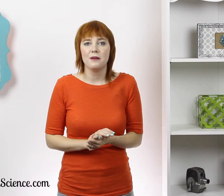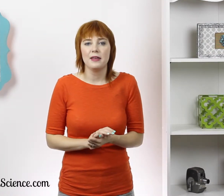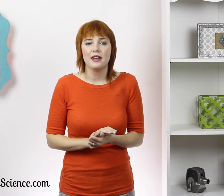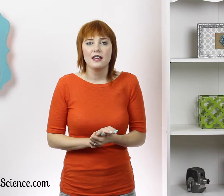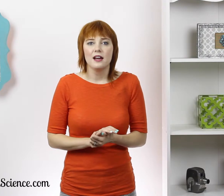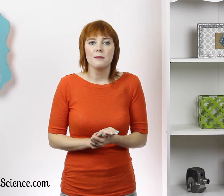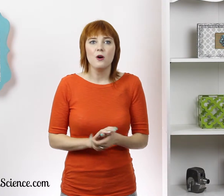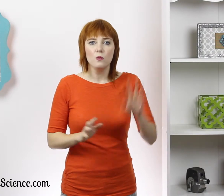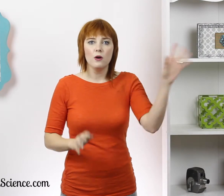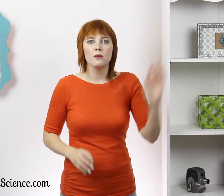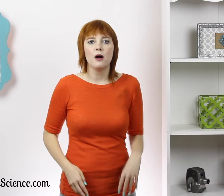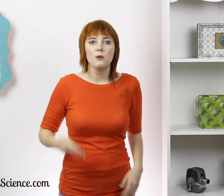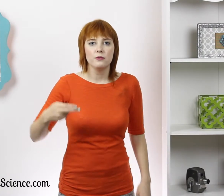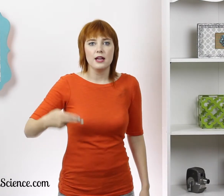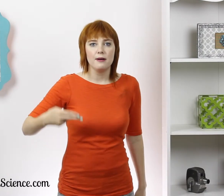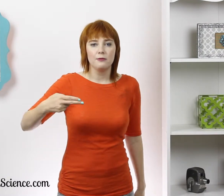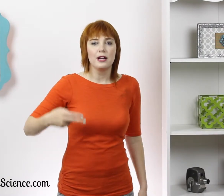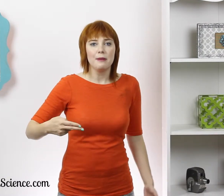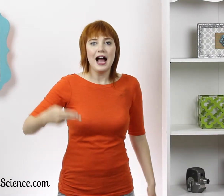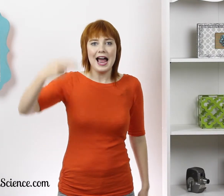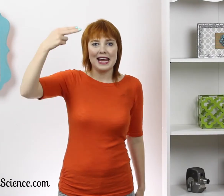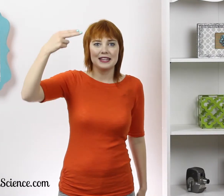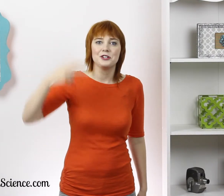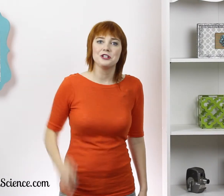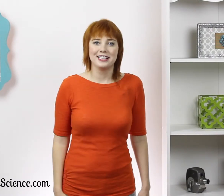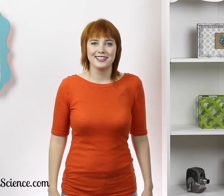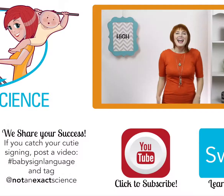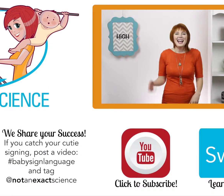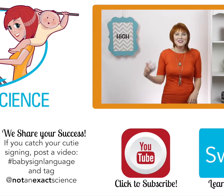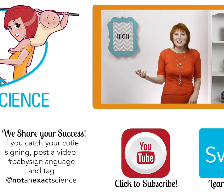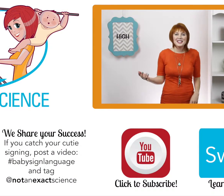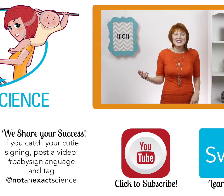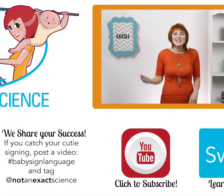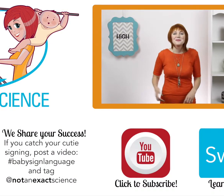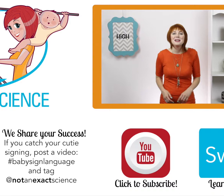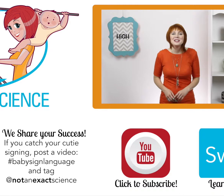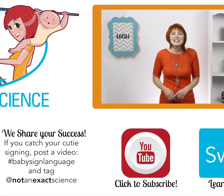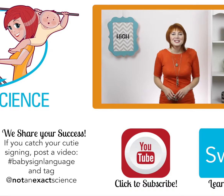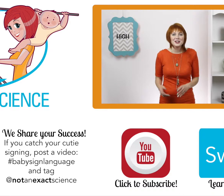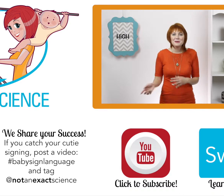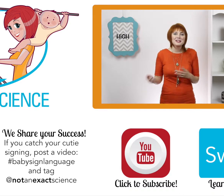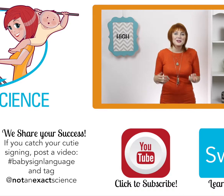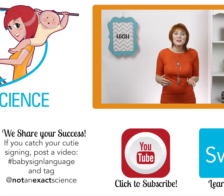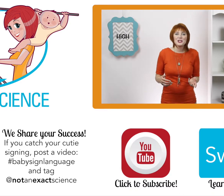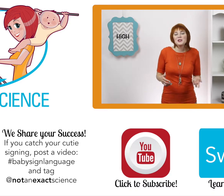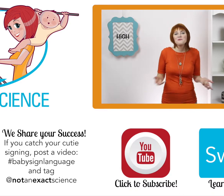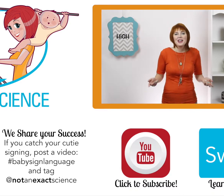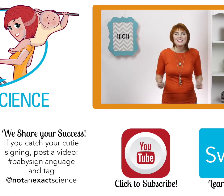them that, oh, whoa, the ball went up high in that tree. As you're consistent, your baby can start to make the association and then